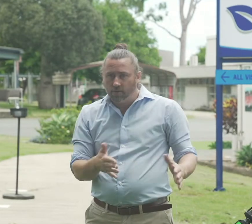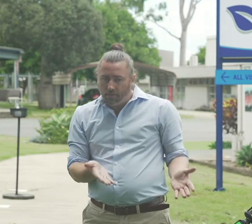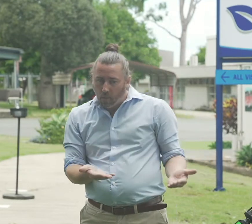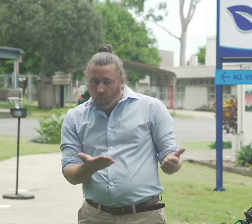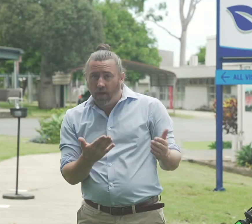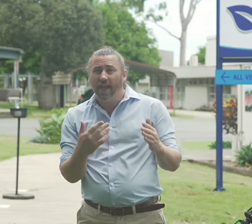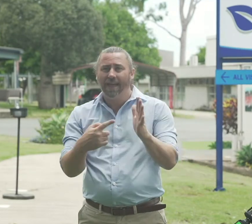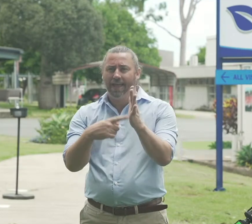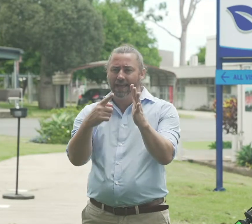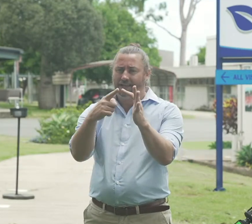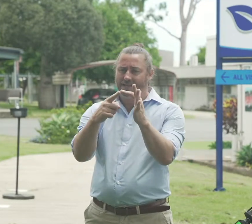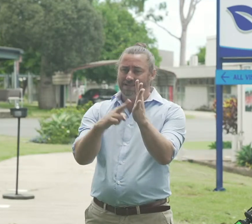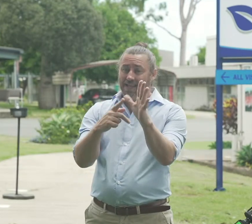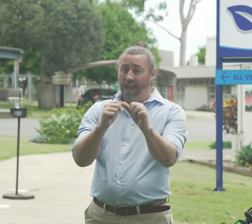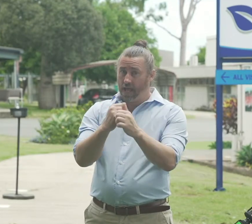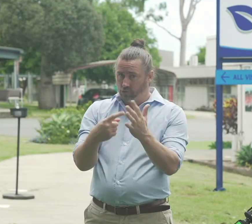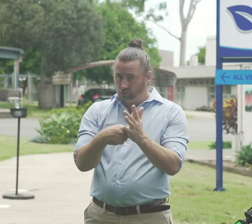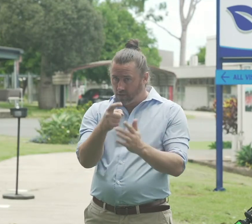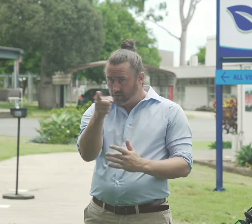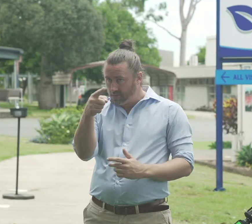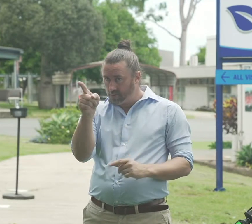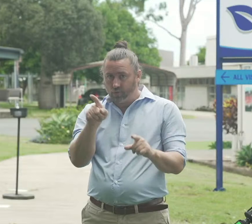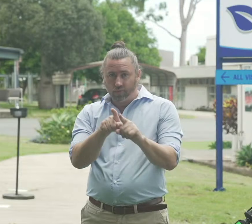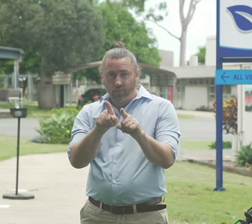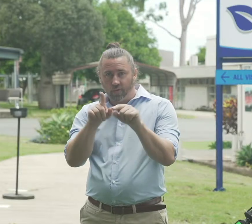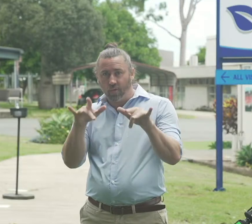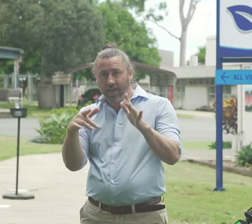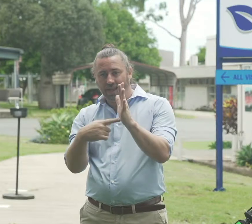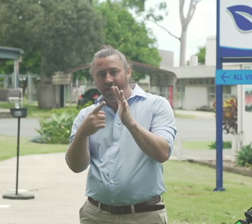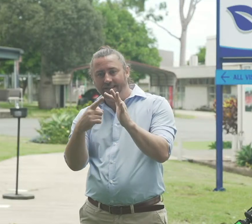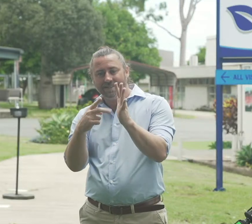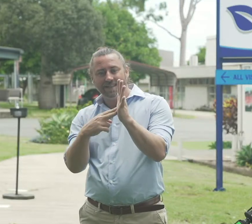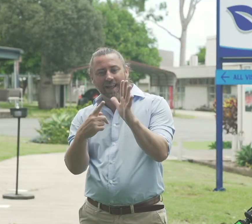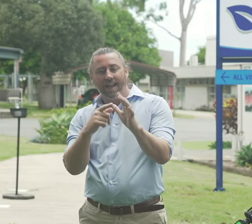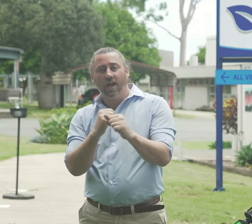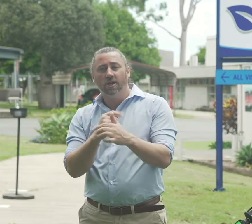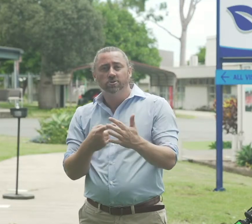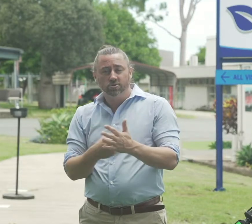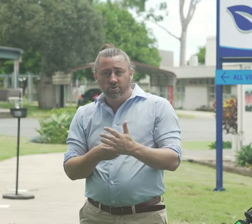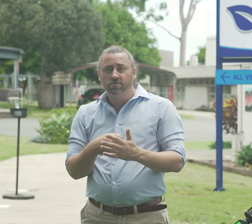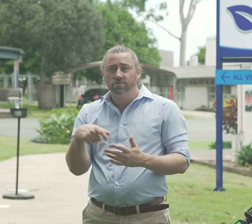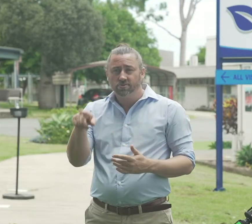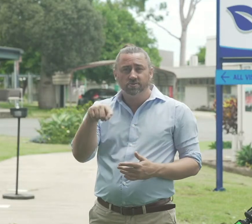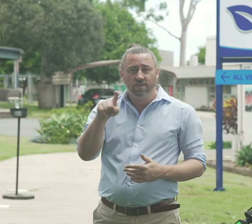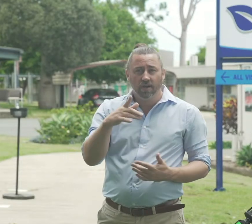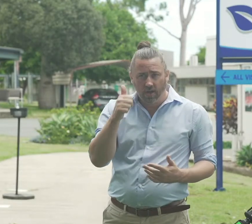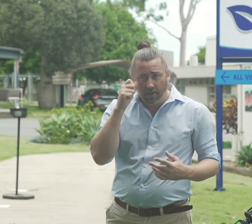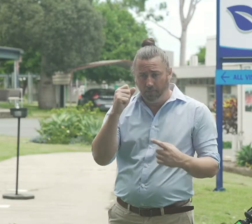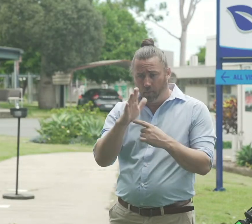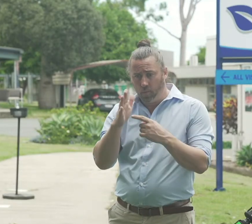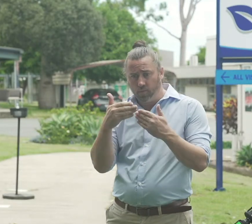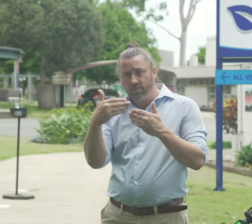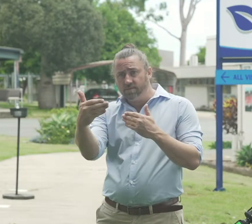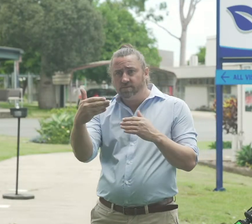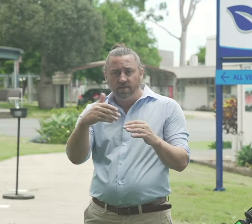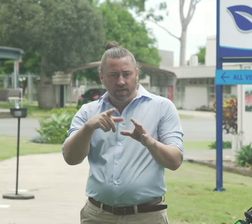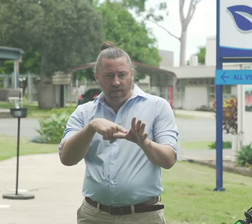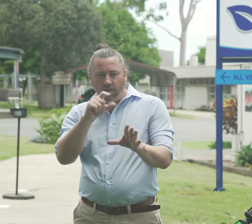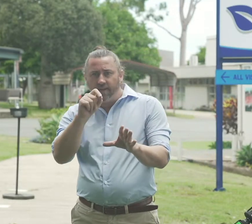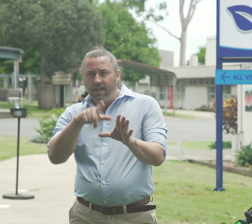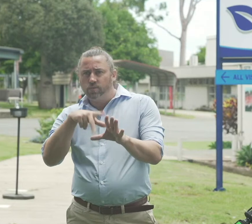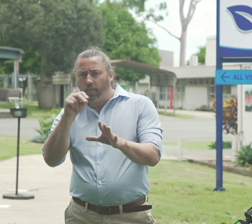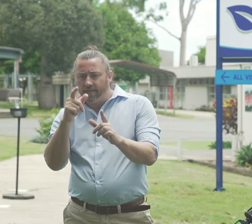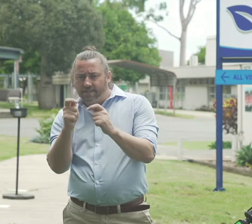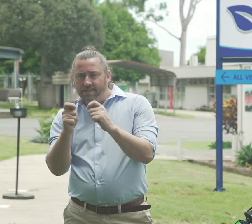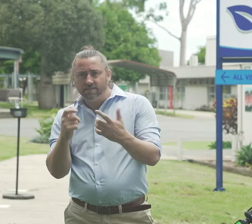more teenagers vaccinated, particularly those that have important exams to do in the next few months, because